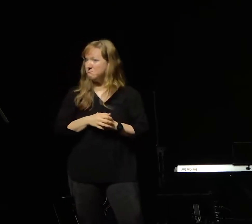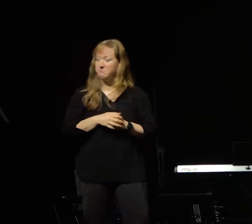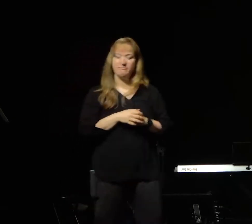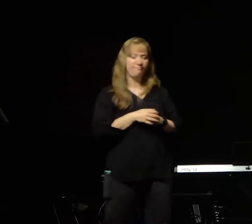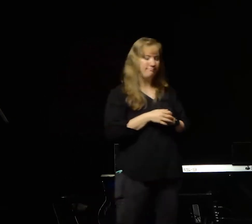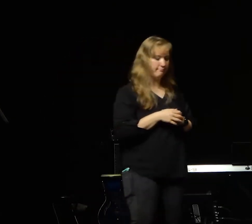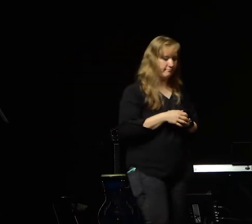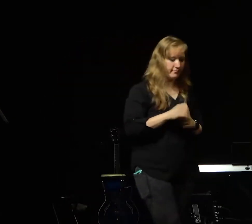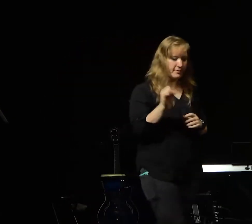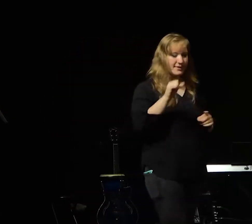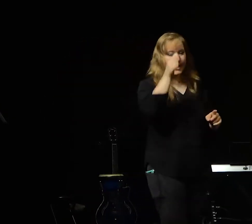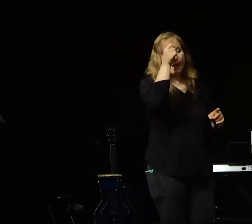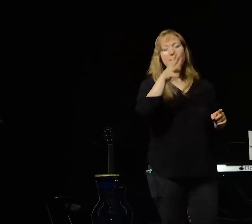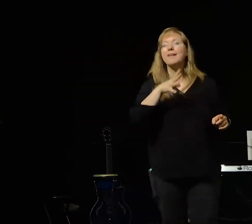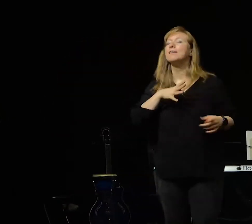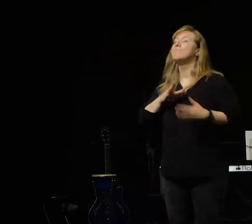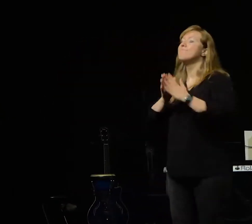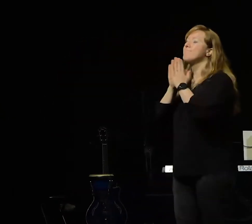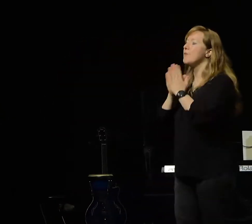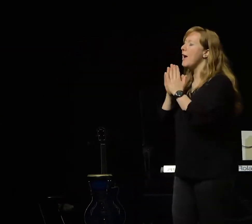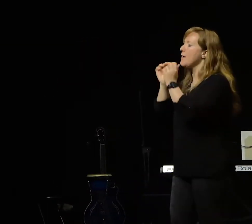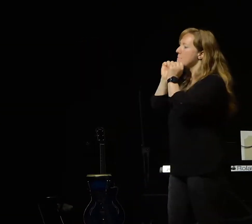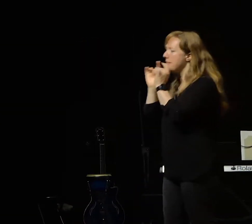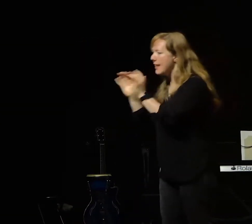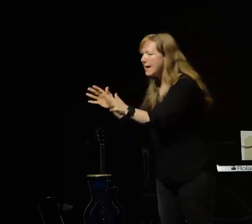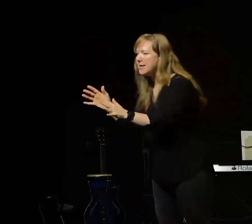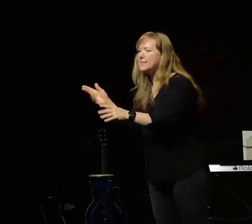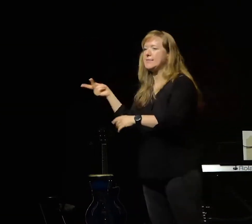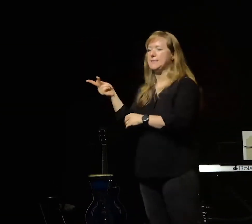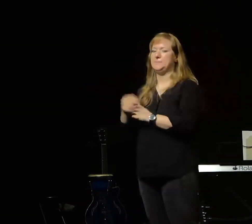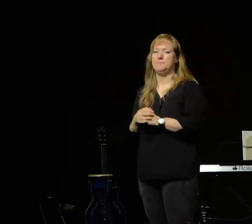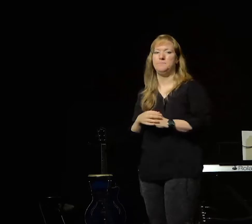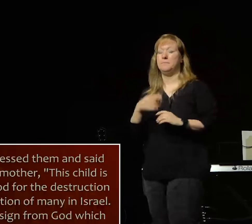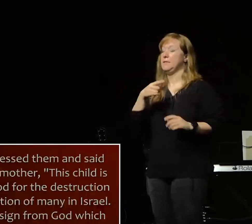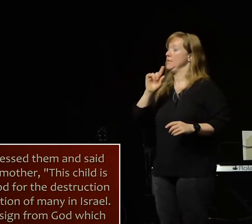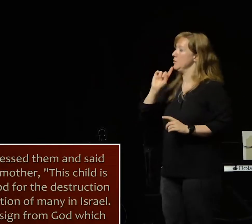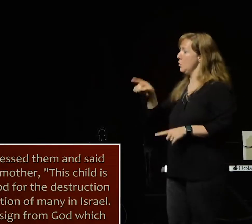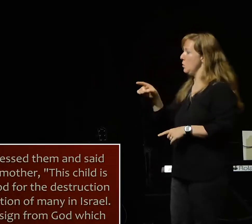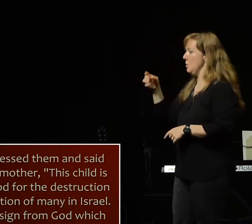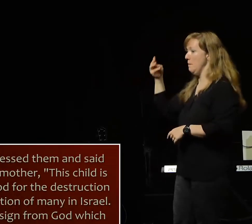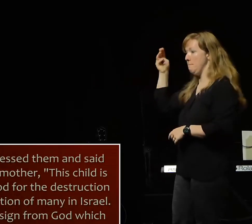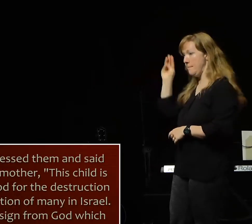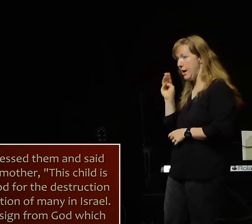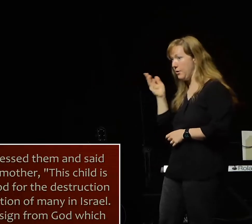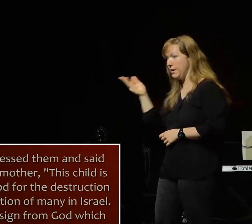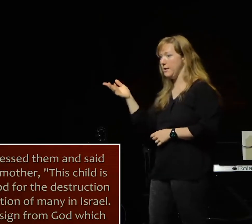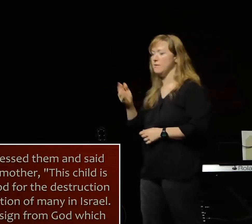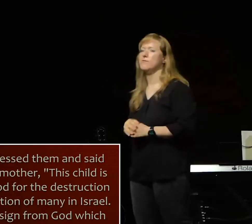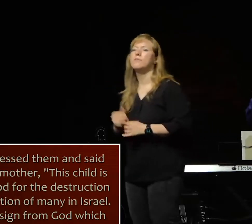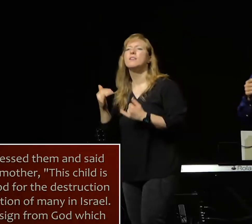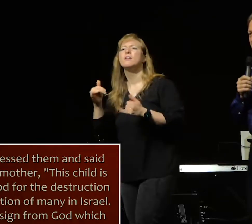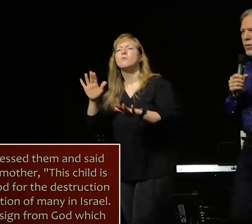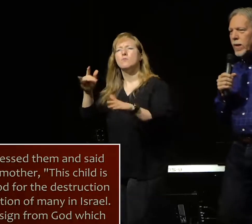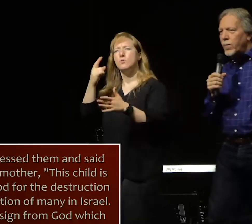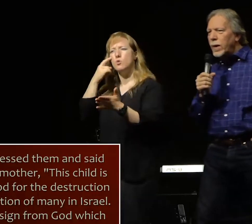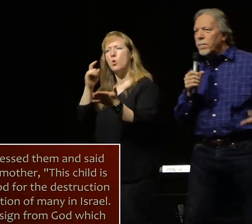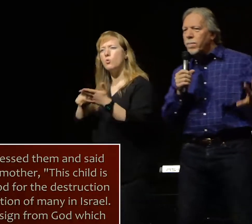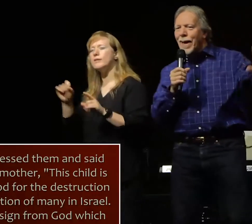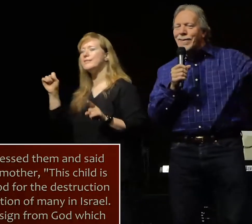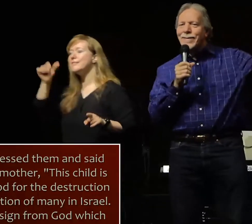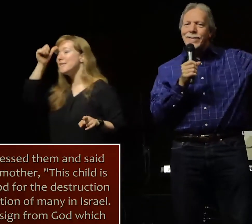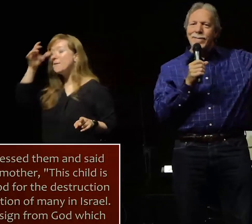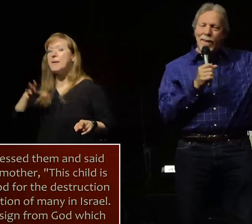And Simeon blessed them and said to Mary, his mother. Now, notice this.